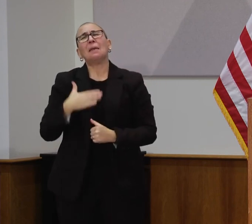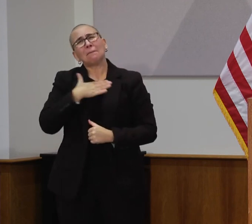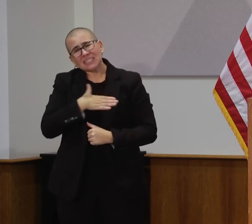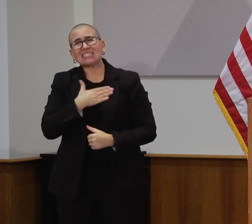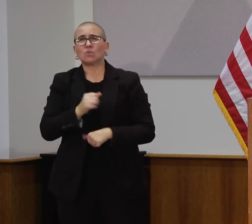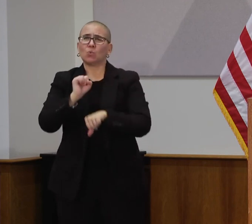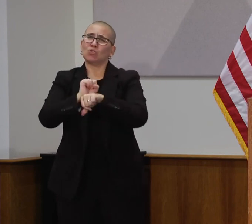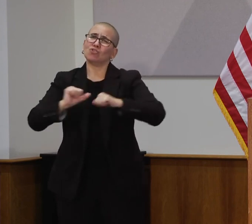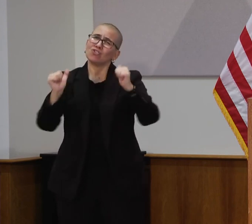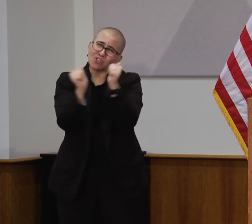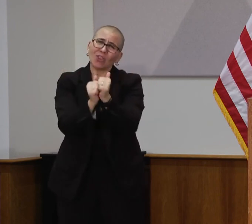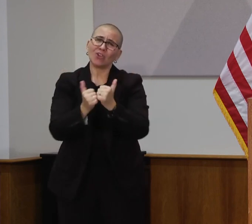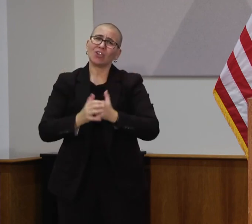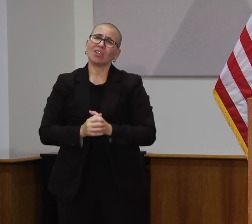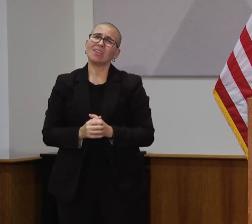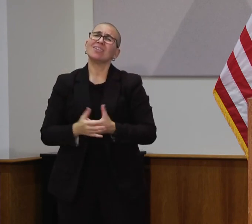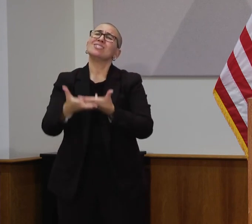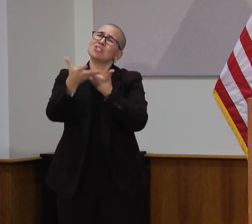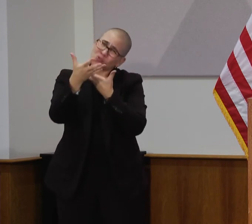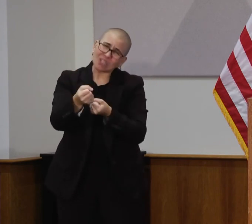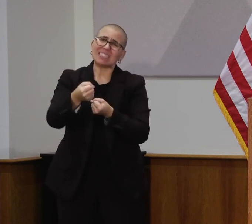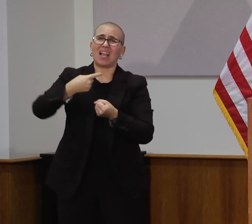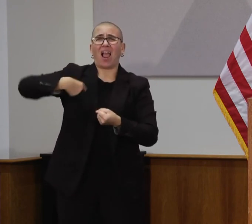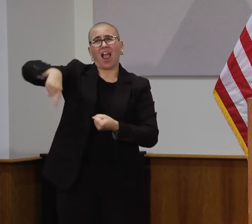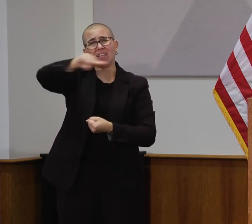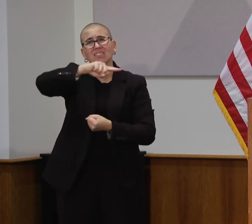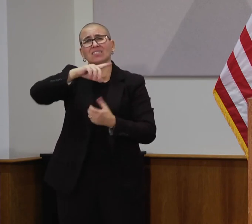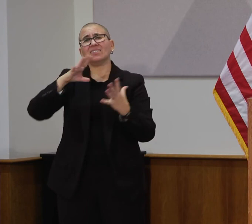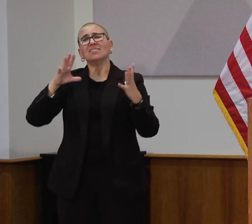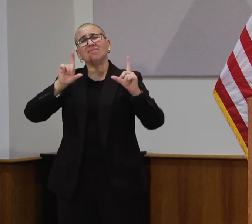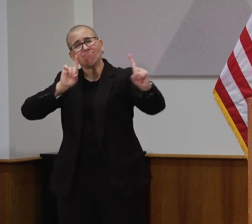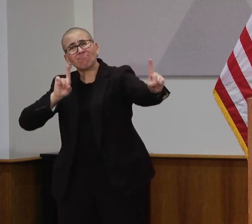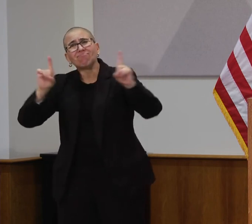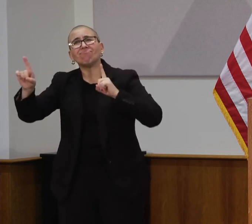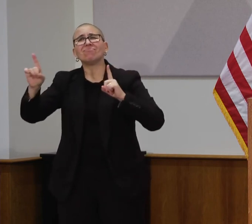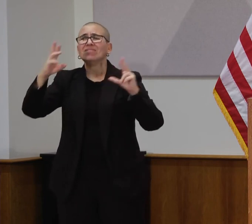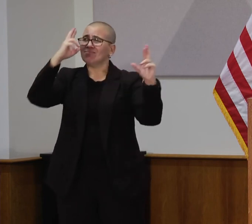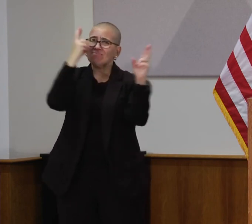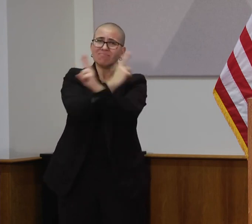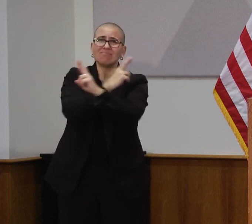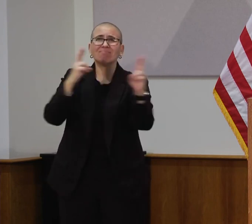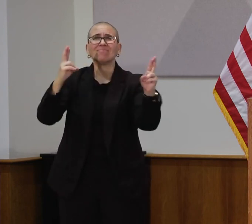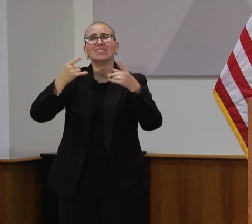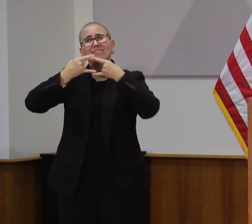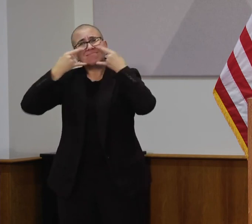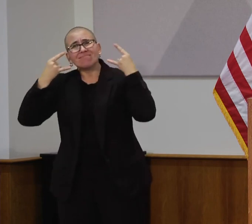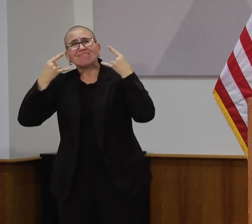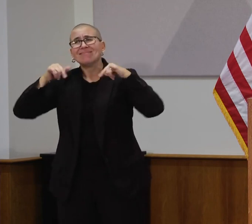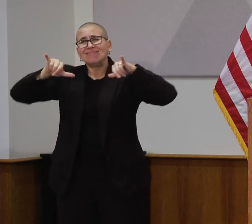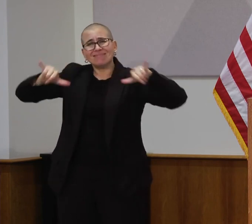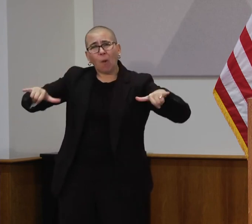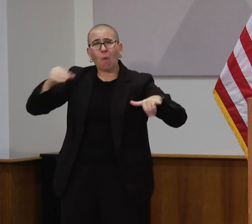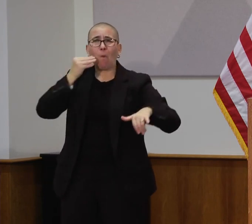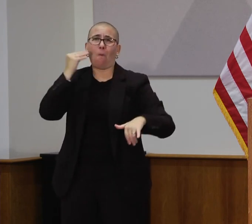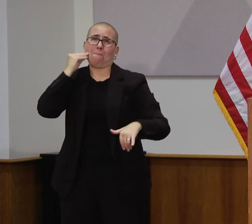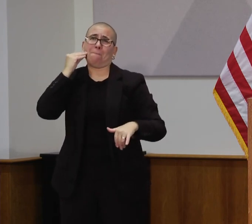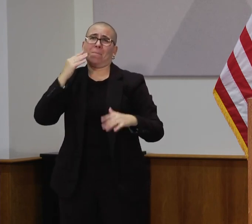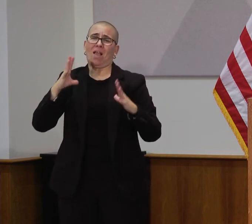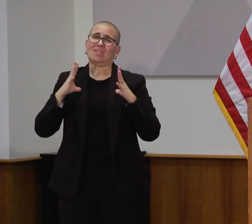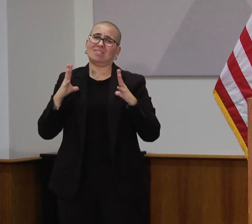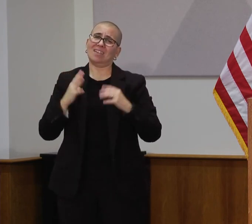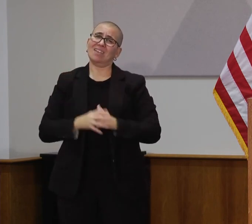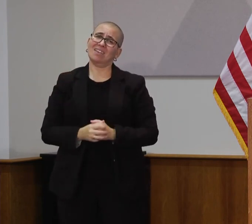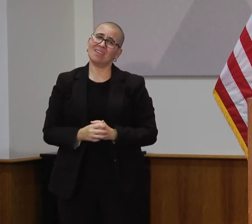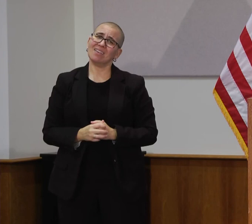other. Continue to social distance by avoiding large indoor crowds. Embrace outdoor winter